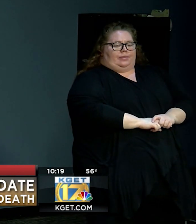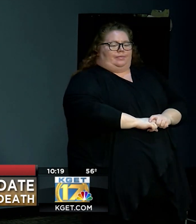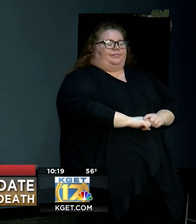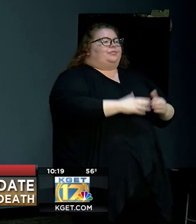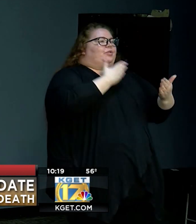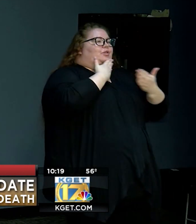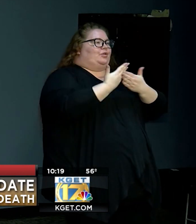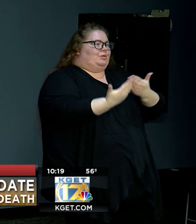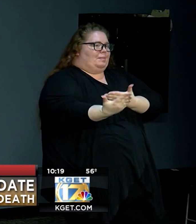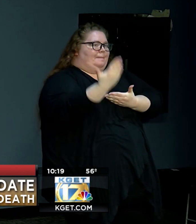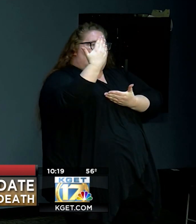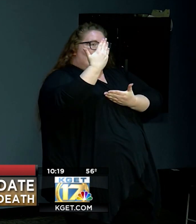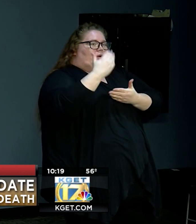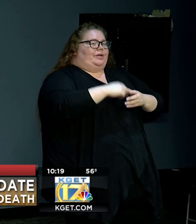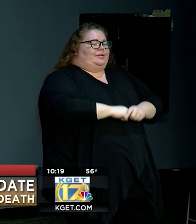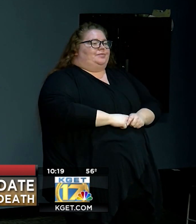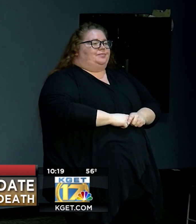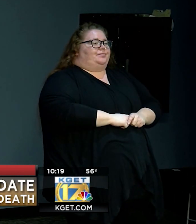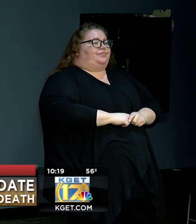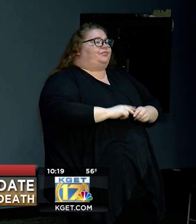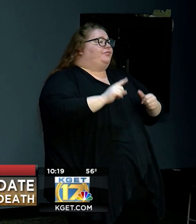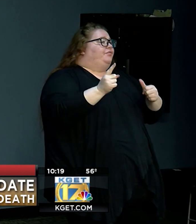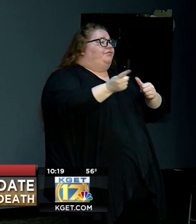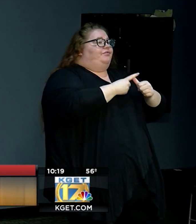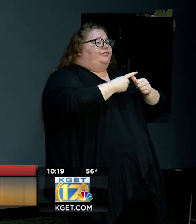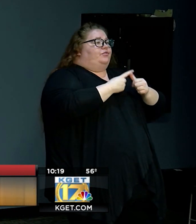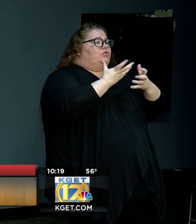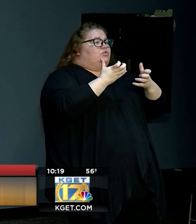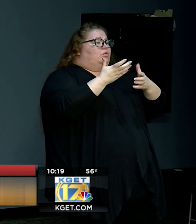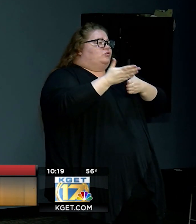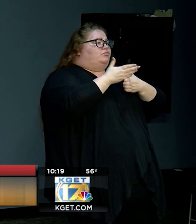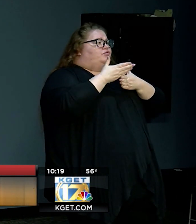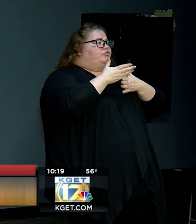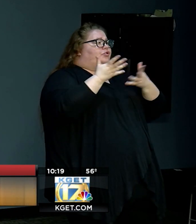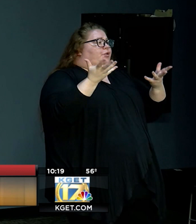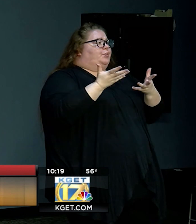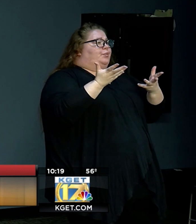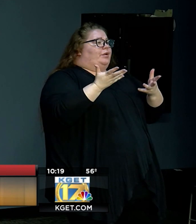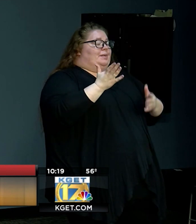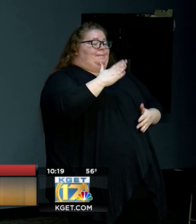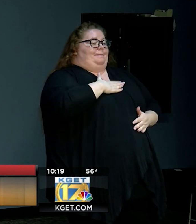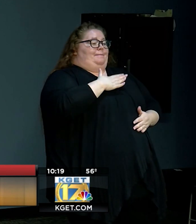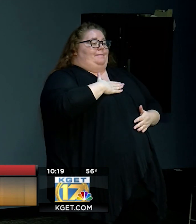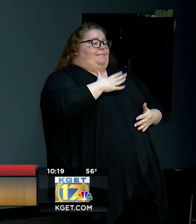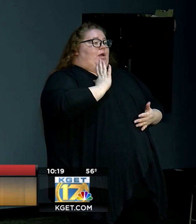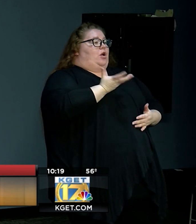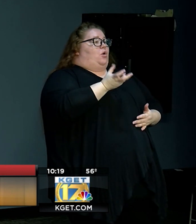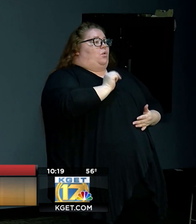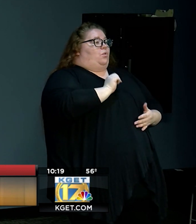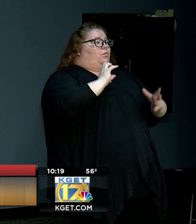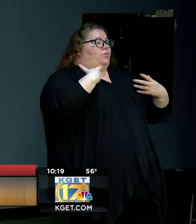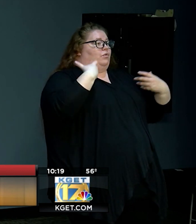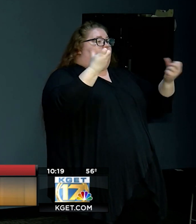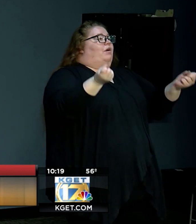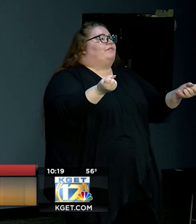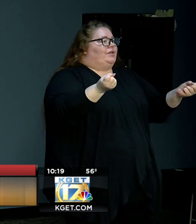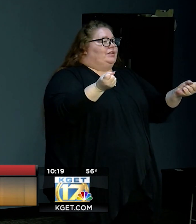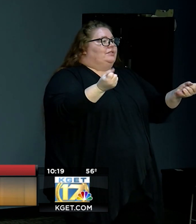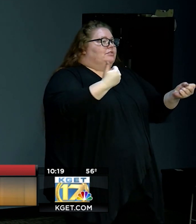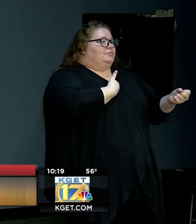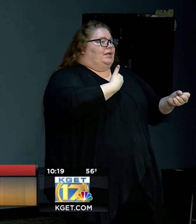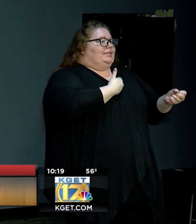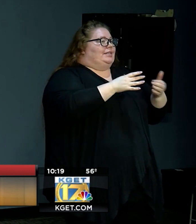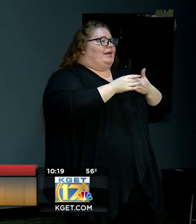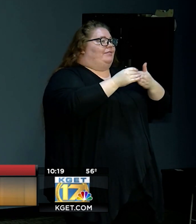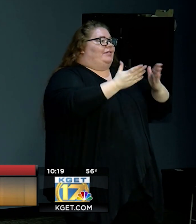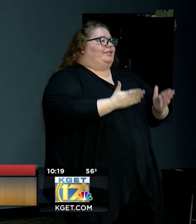Good morning. Let me first share with each of you the confidence that I have as a leader in the community as well